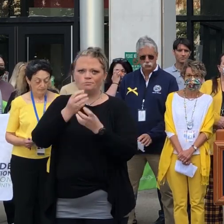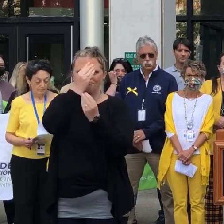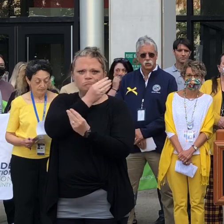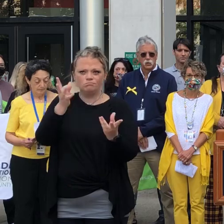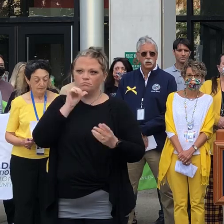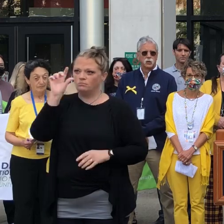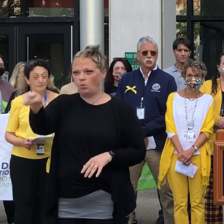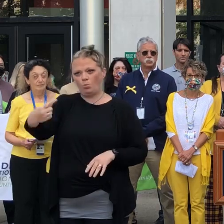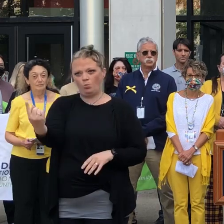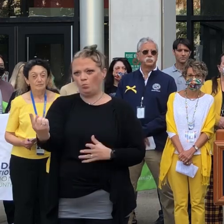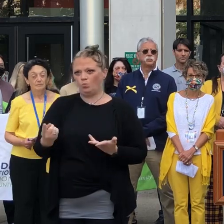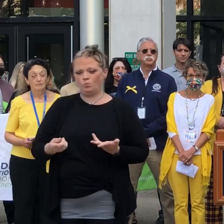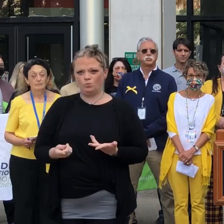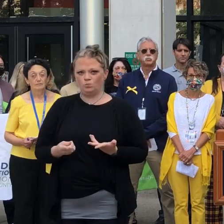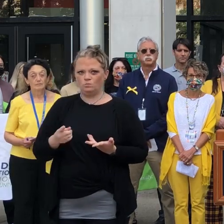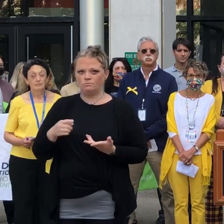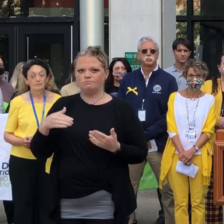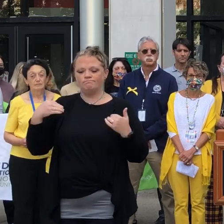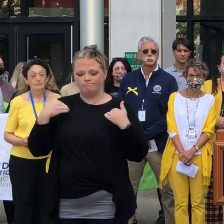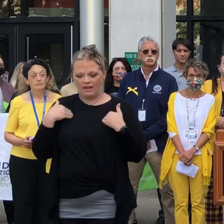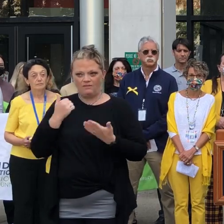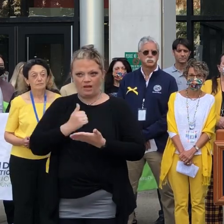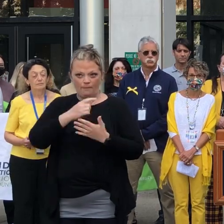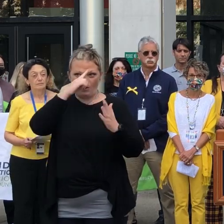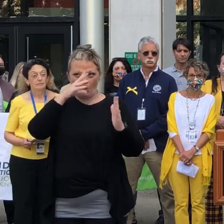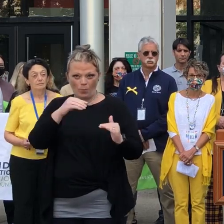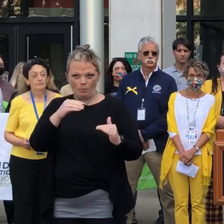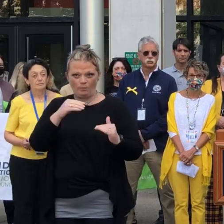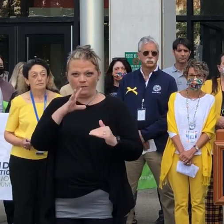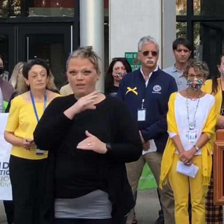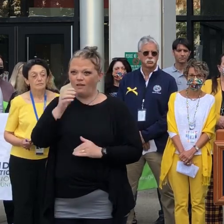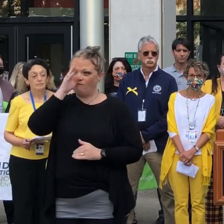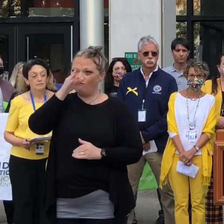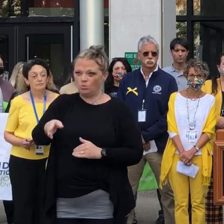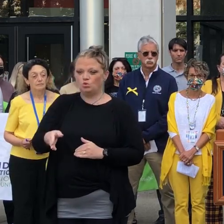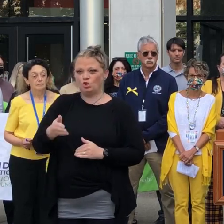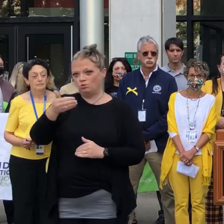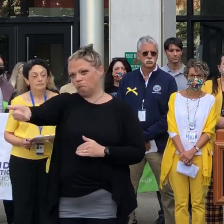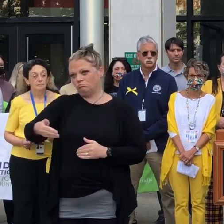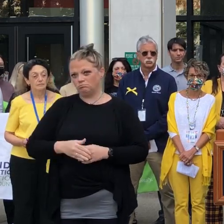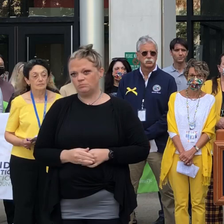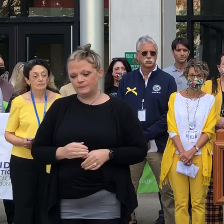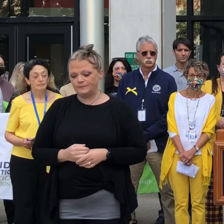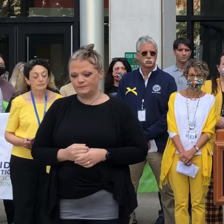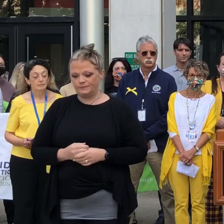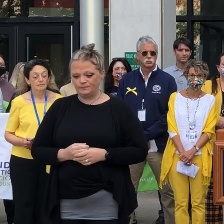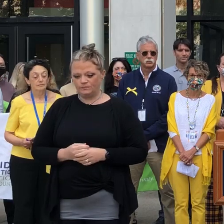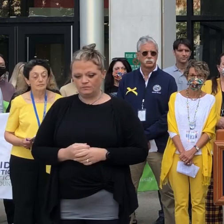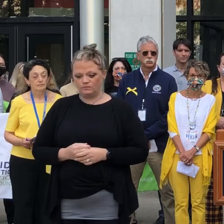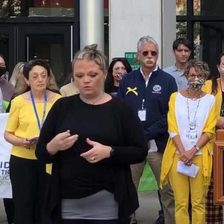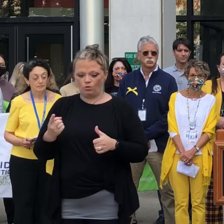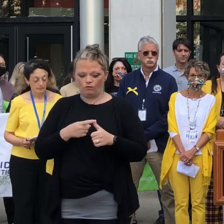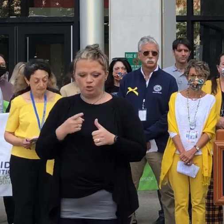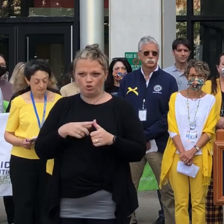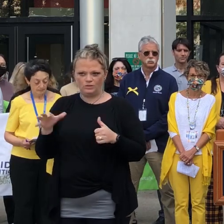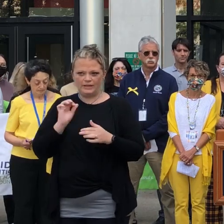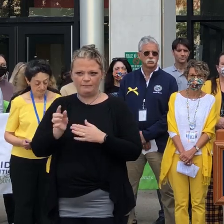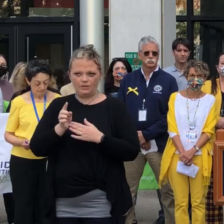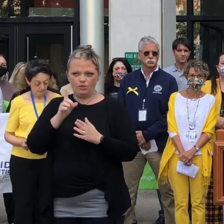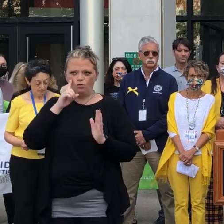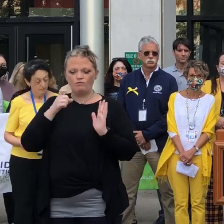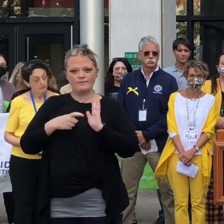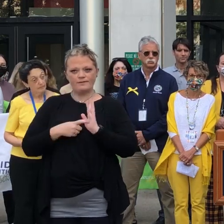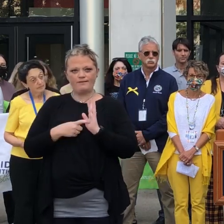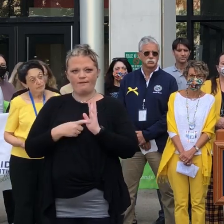they're not alone, and that there is help, hope, and there's a future ahead. I first want to just take a minute to